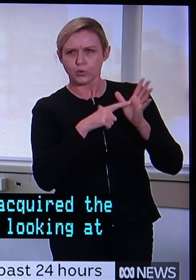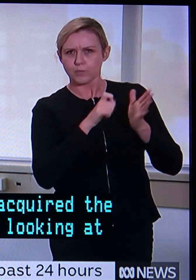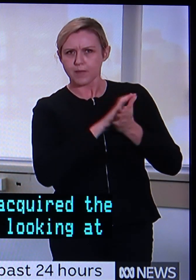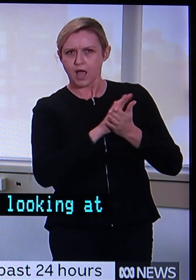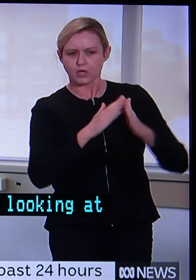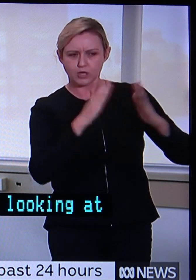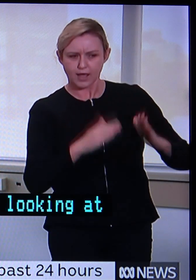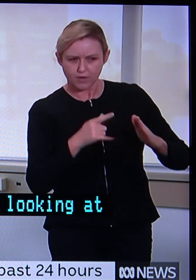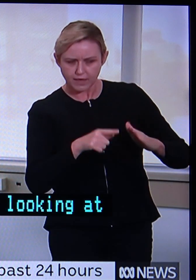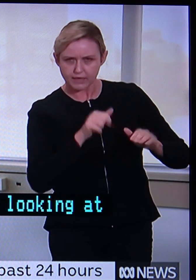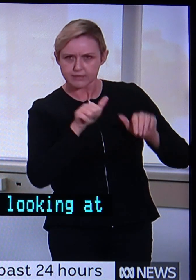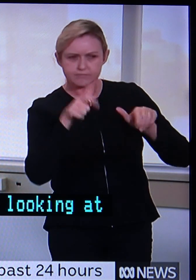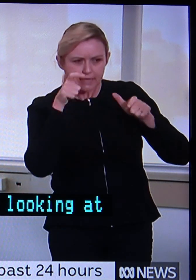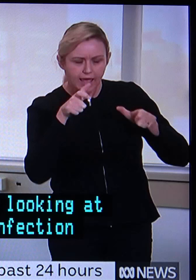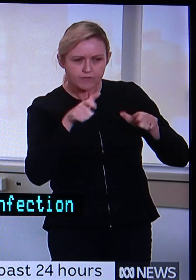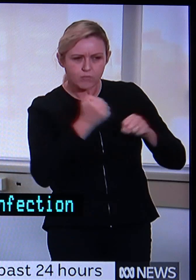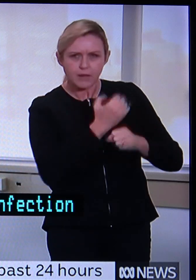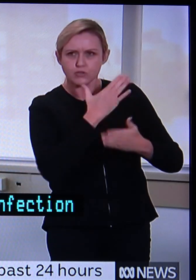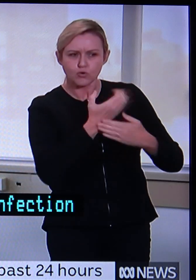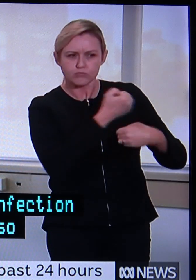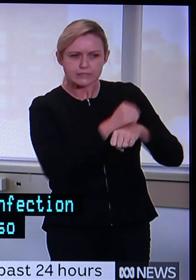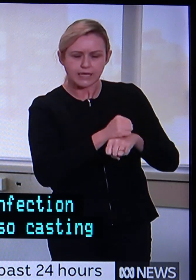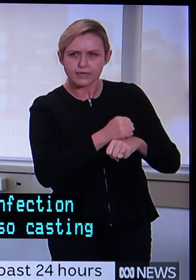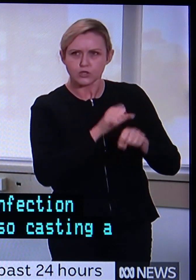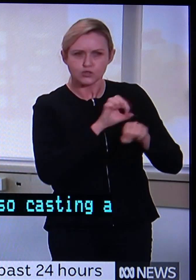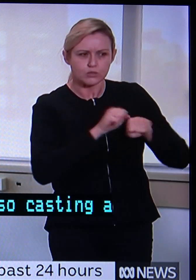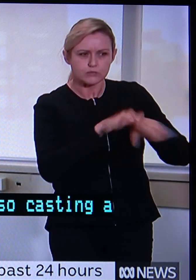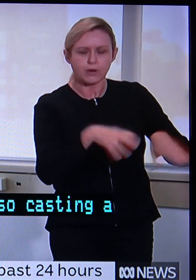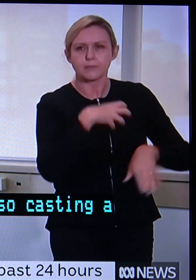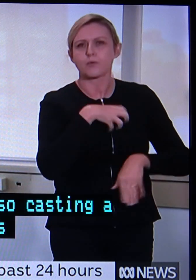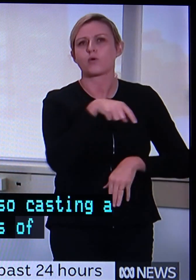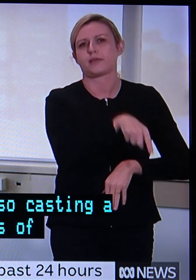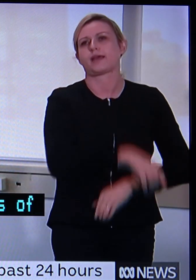more broadly in terms of exposure to those staff. I'll hand over now to Professor